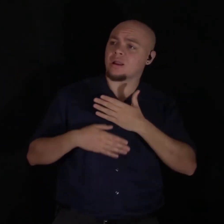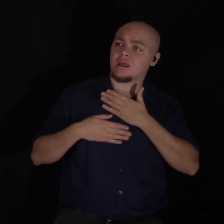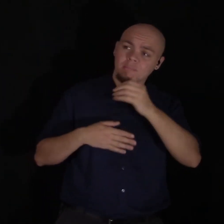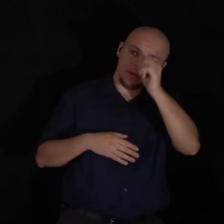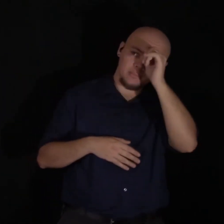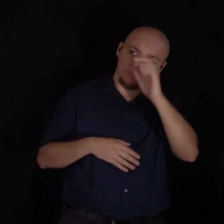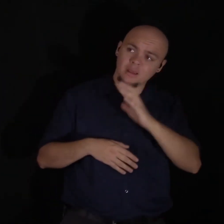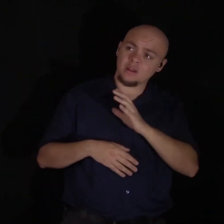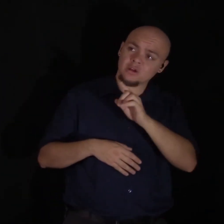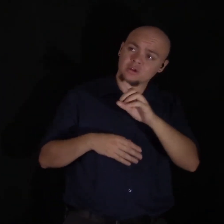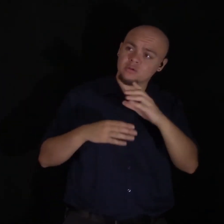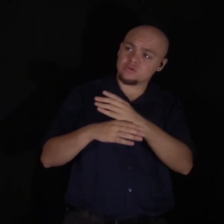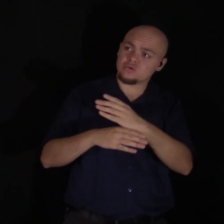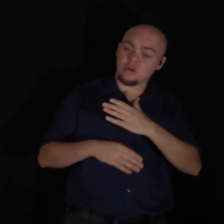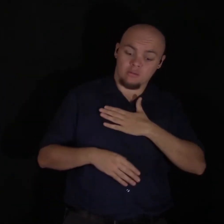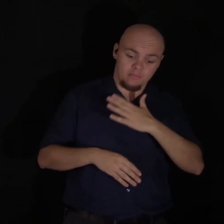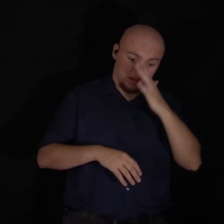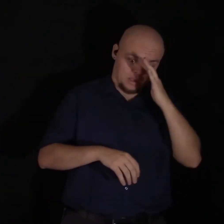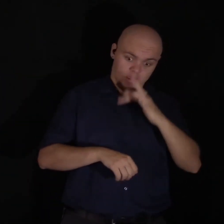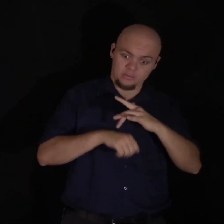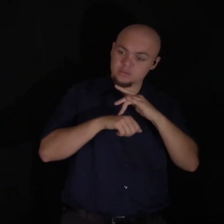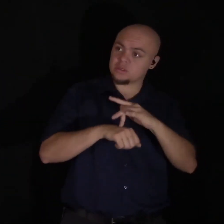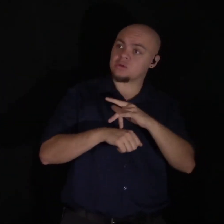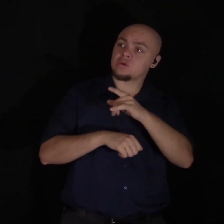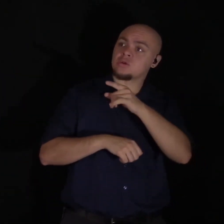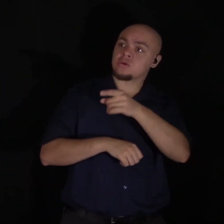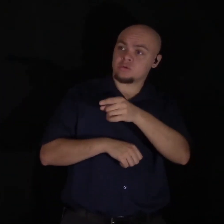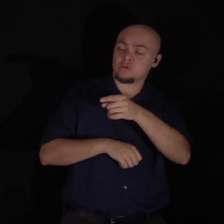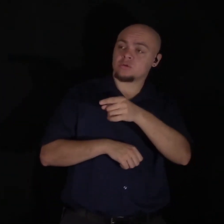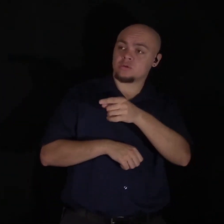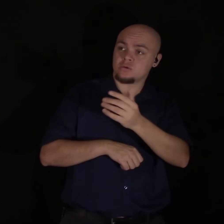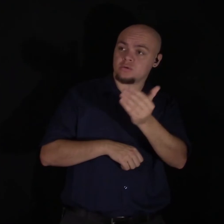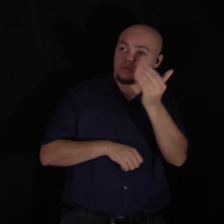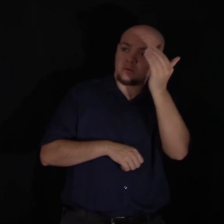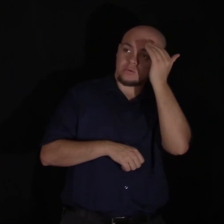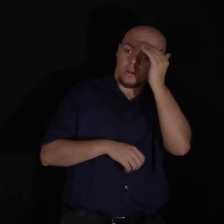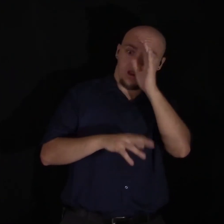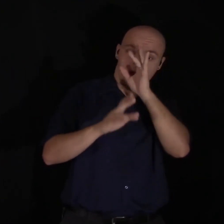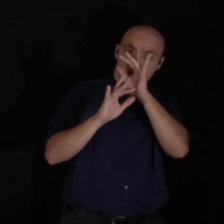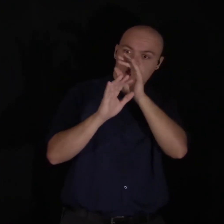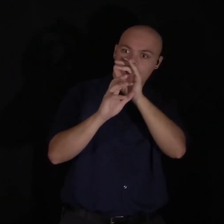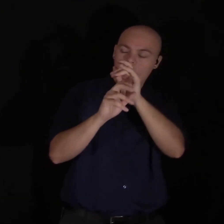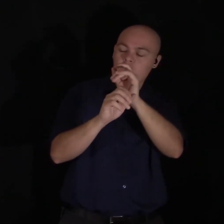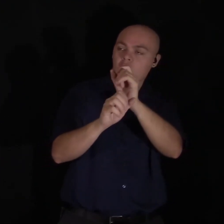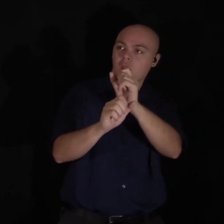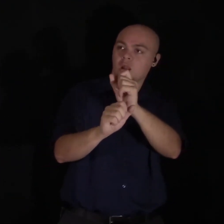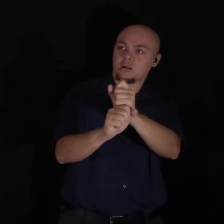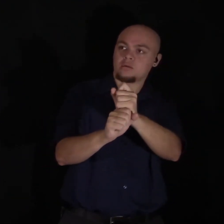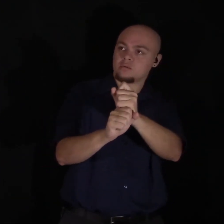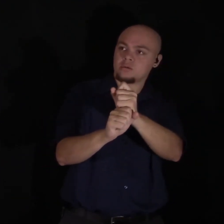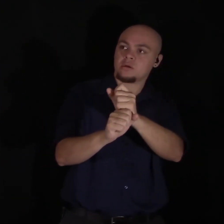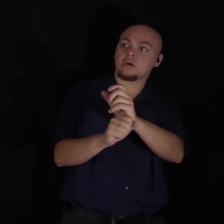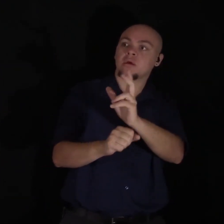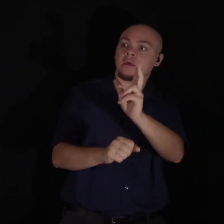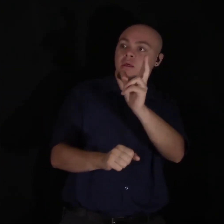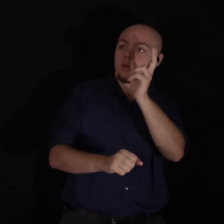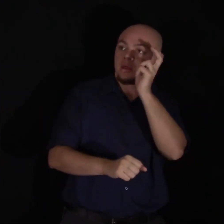my madness? Have you drunk also of the intoxicating draught? Hear me. Let